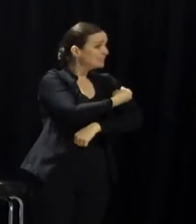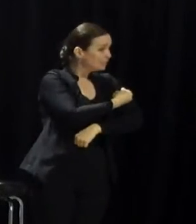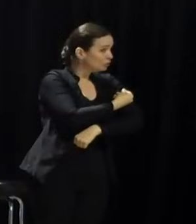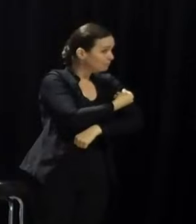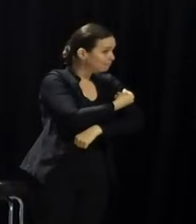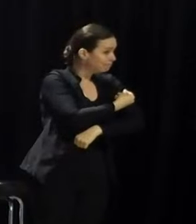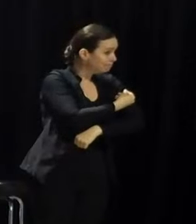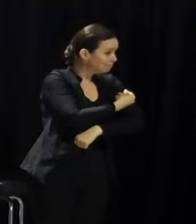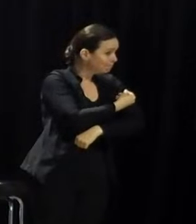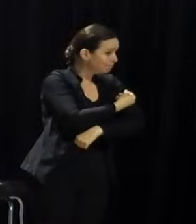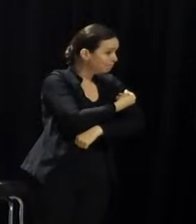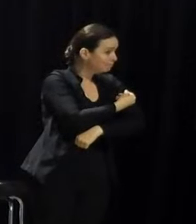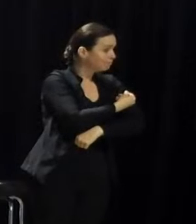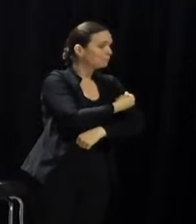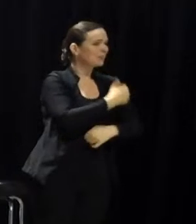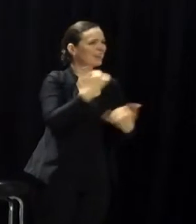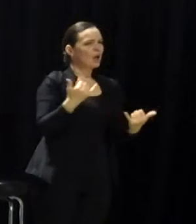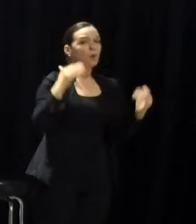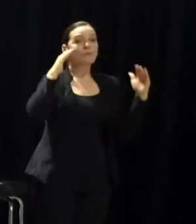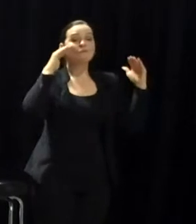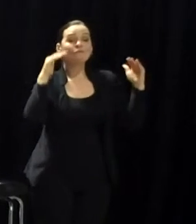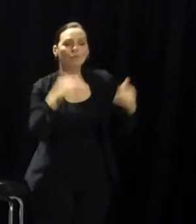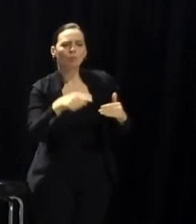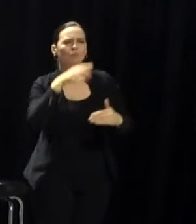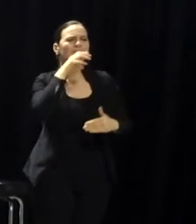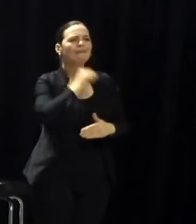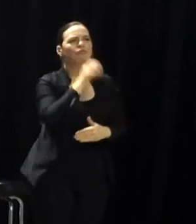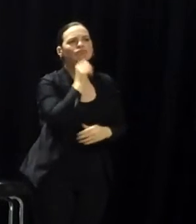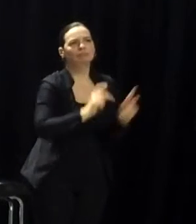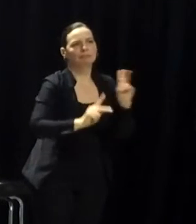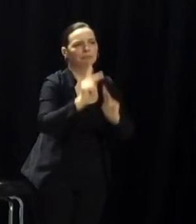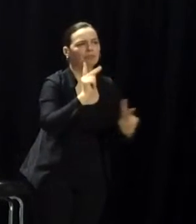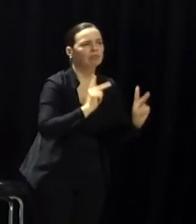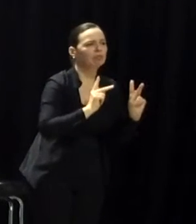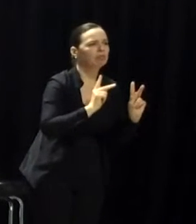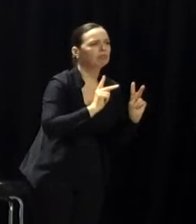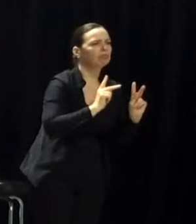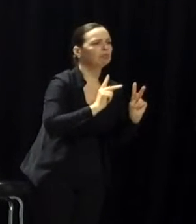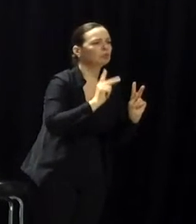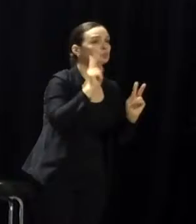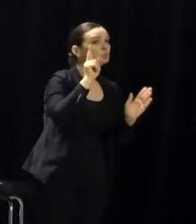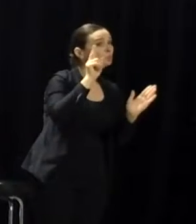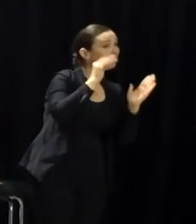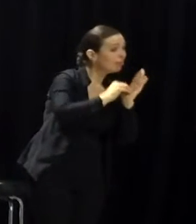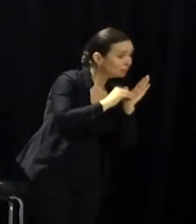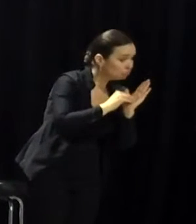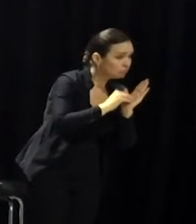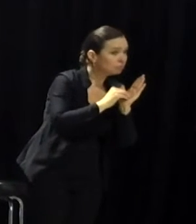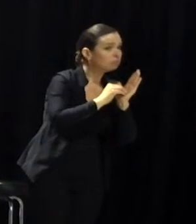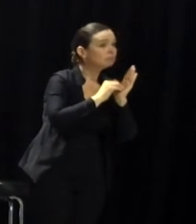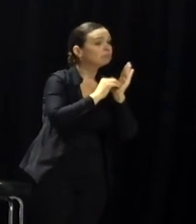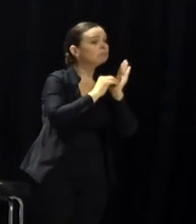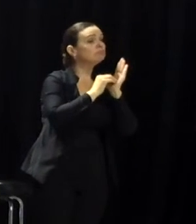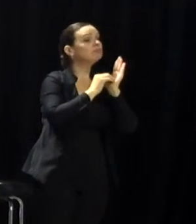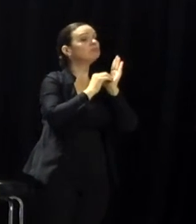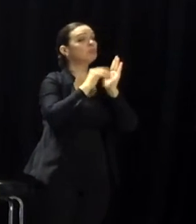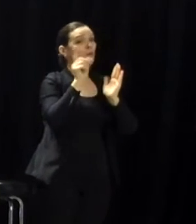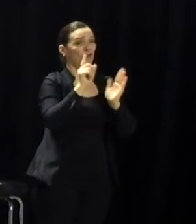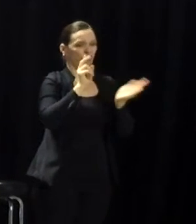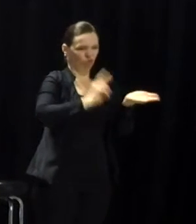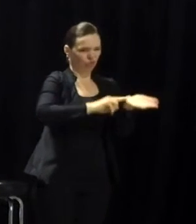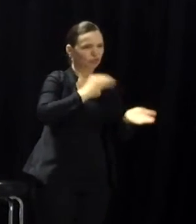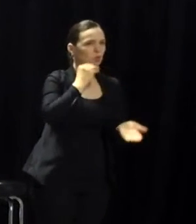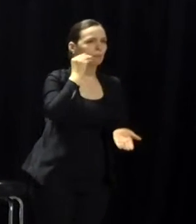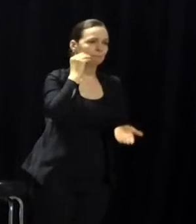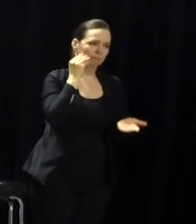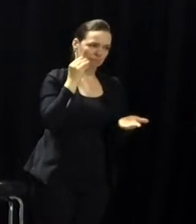homes. Right now, there's been over 2,000 doses in nursing homes. Our adult and long-term care department surveyed